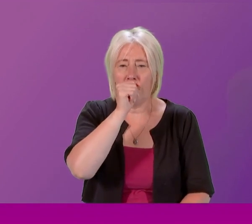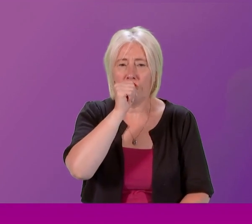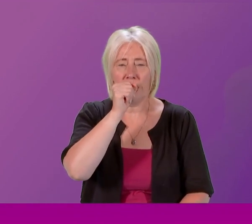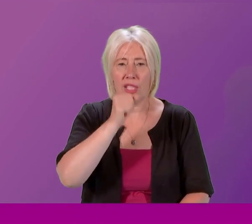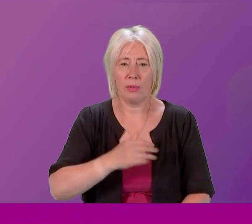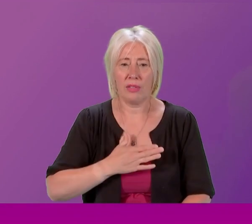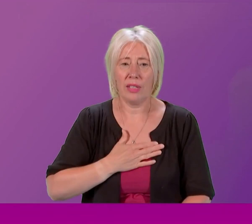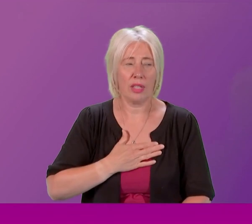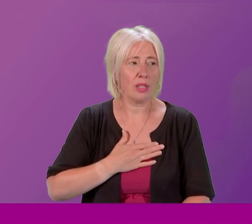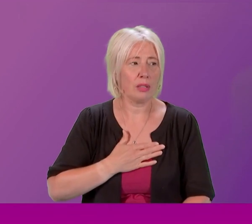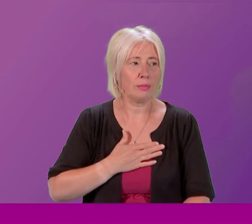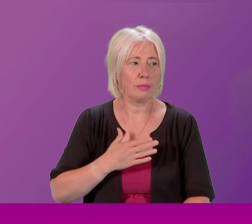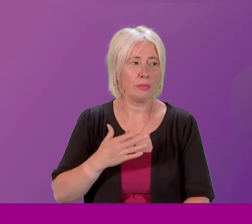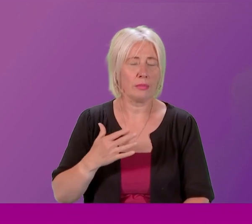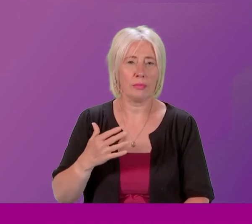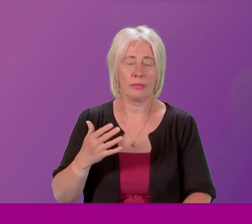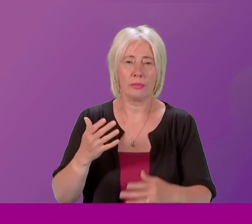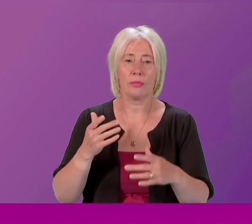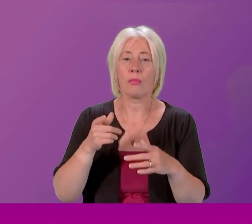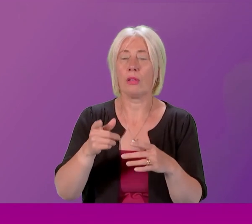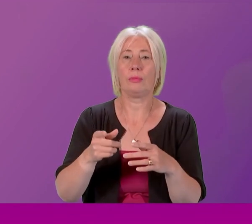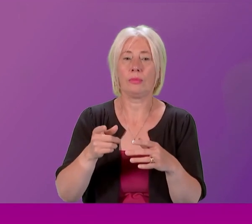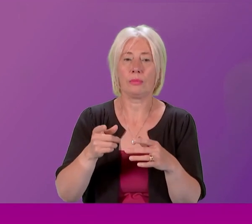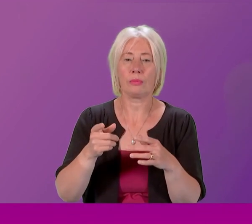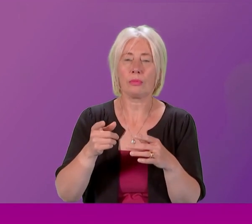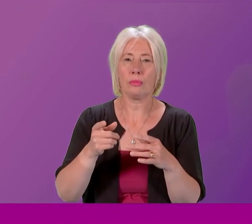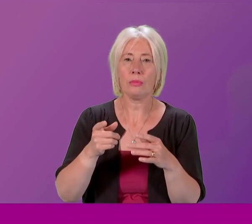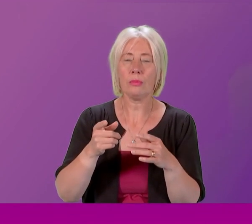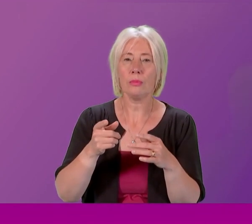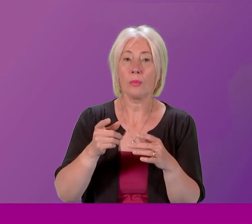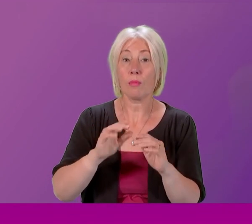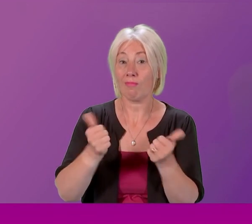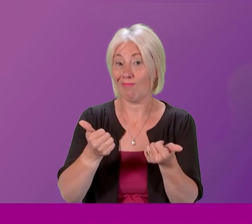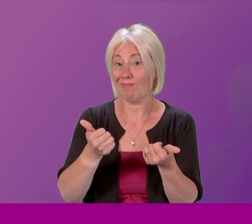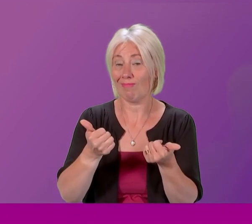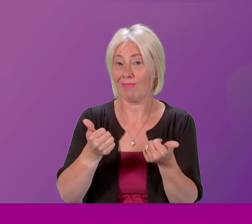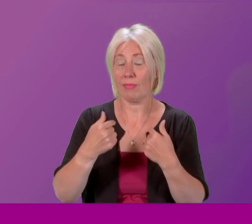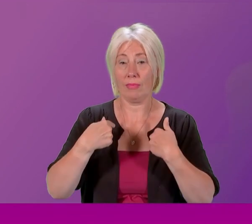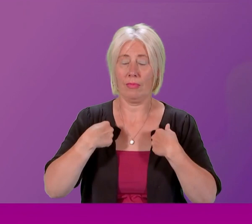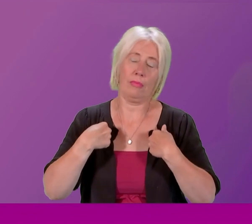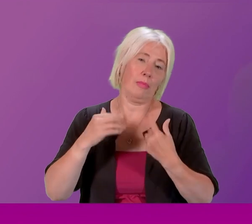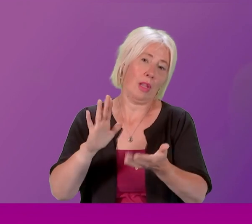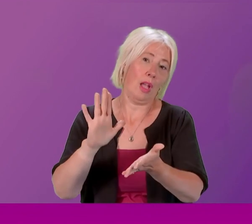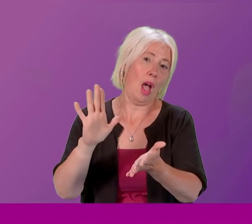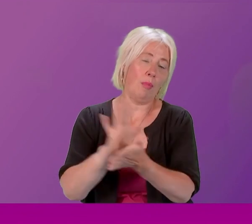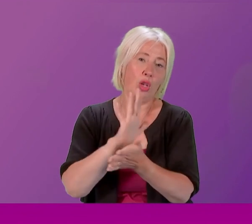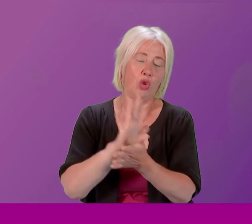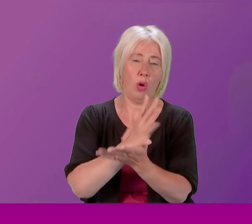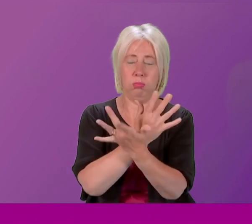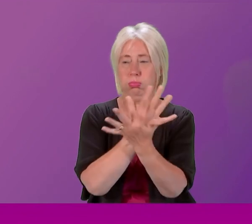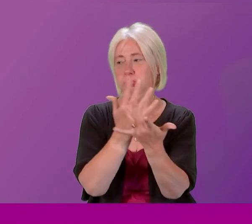Go to the gentleman in the very back row there. Hello there. How are we doing? I have been enjoying the plethora